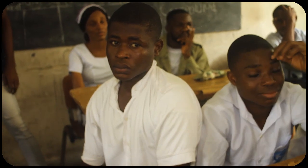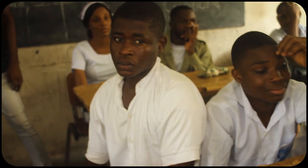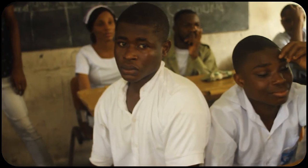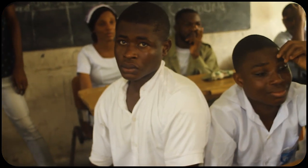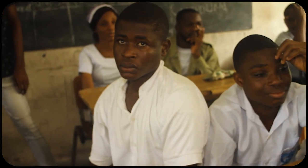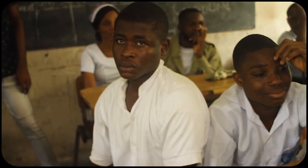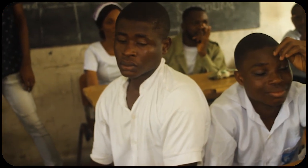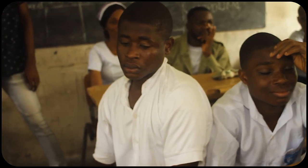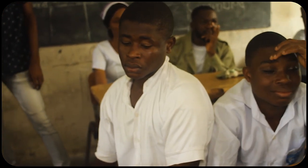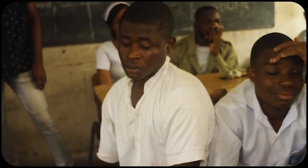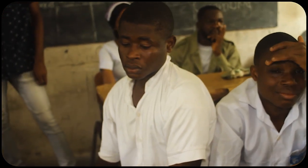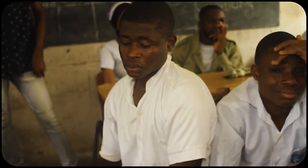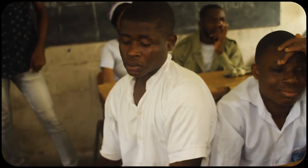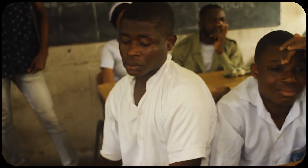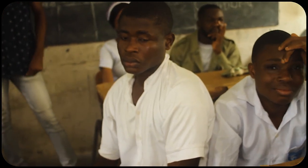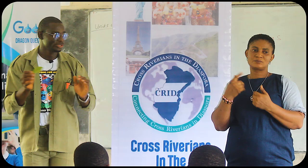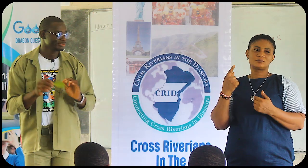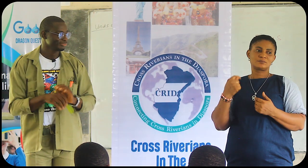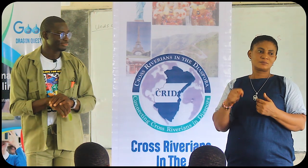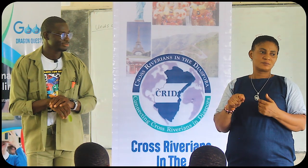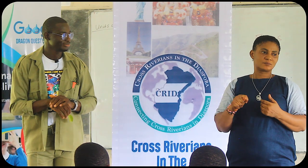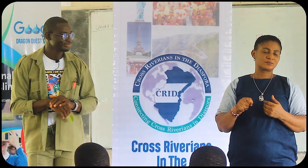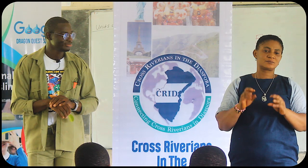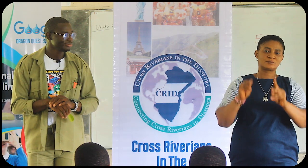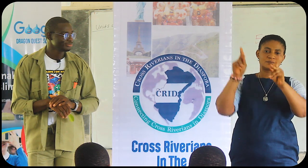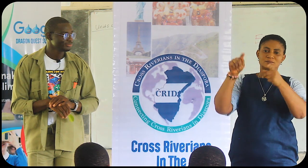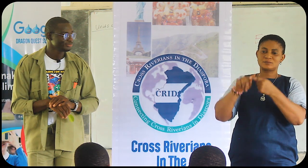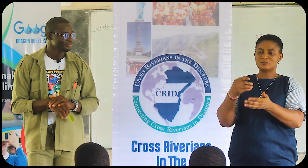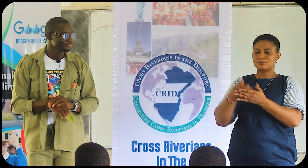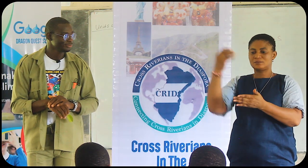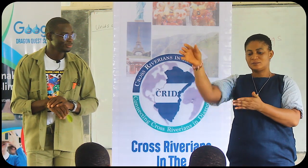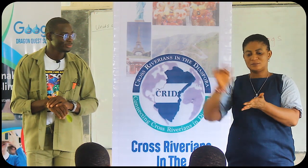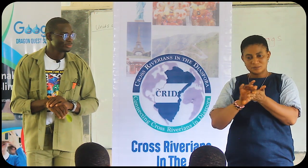that don't have access to drugs.